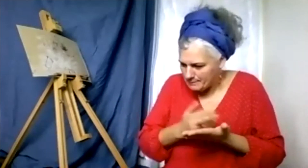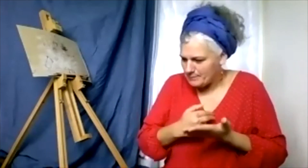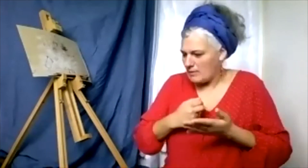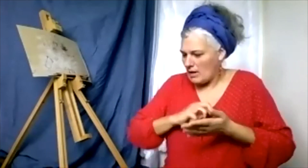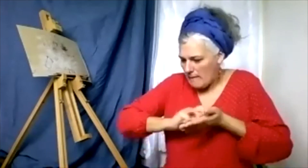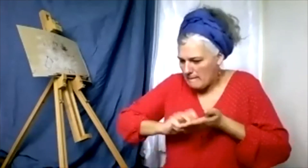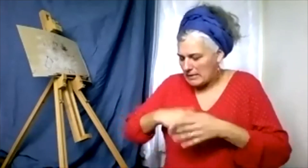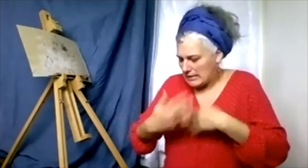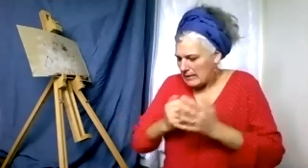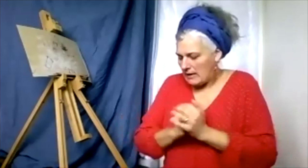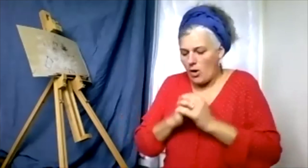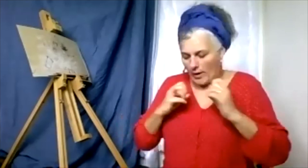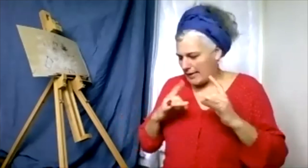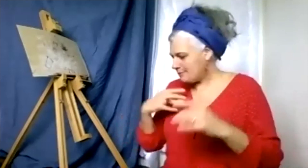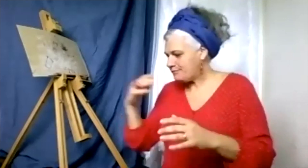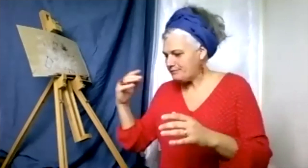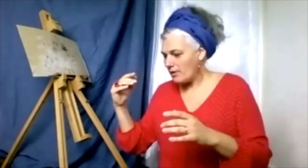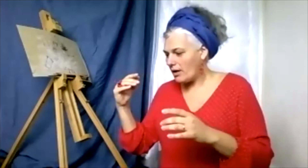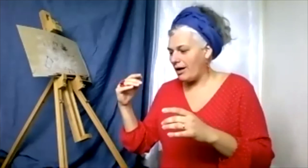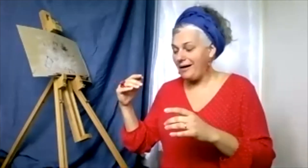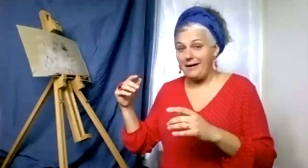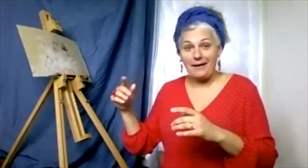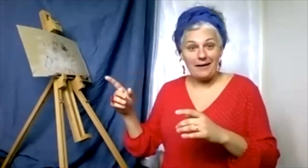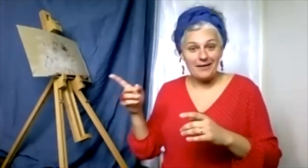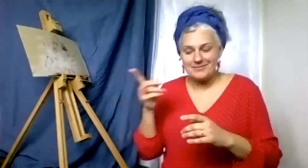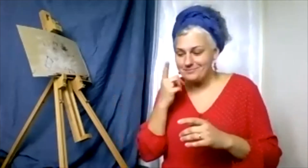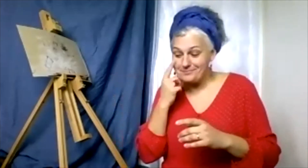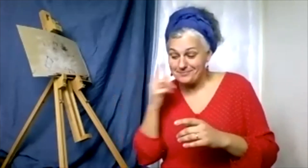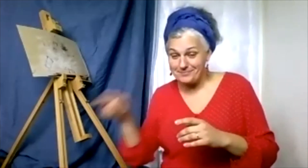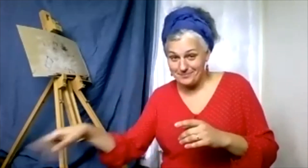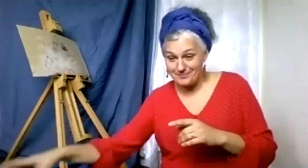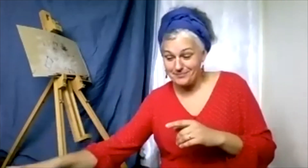That's right. I'll try to do that and only think about what's happening now. Oh.